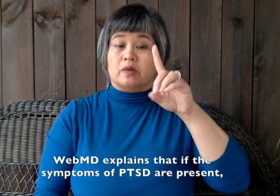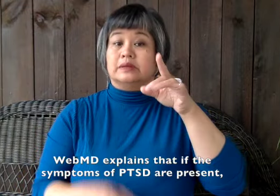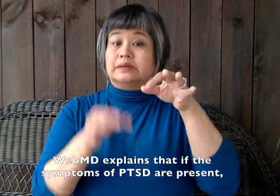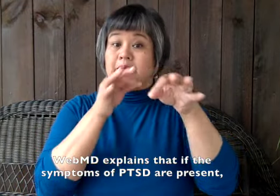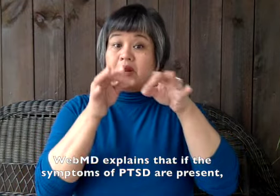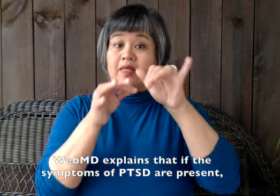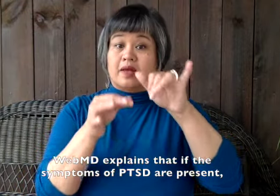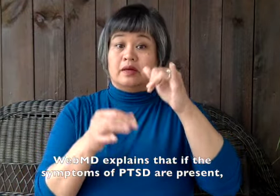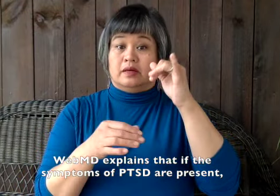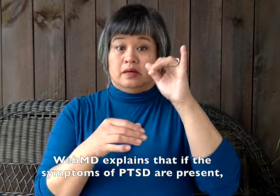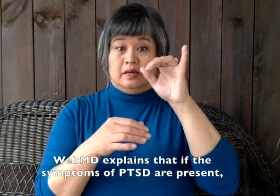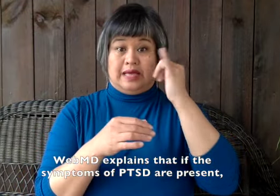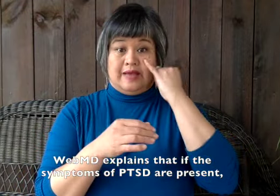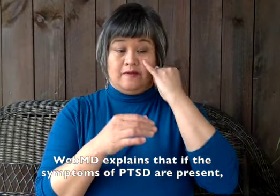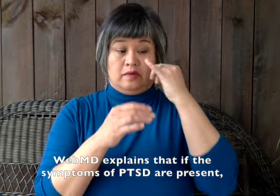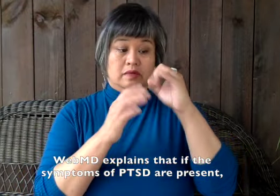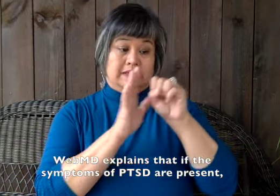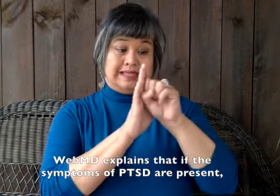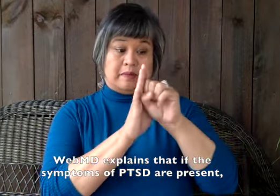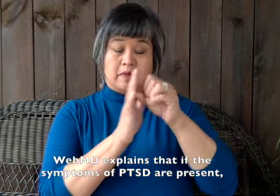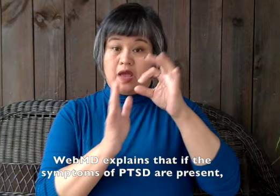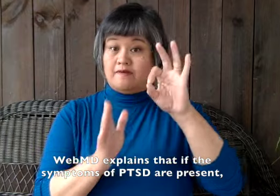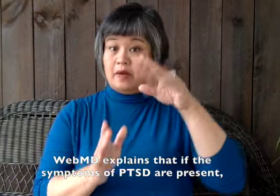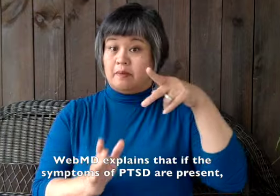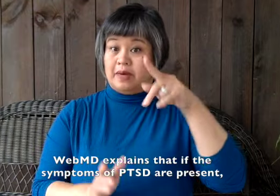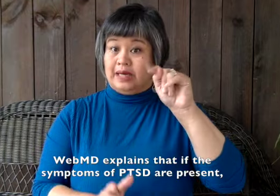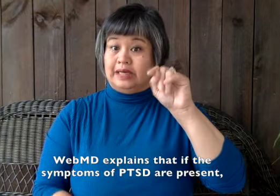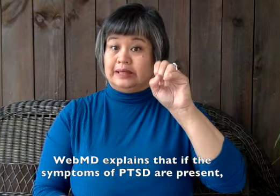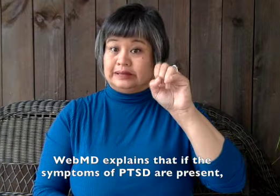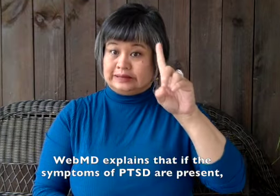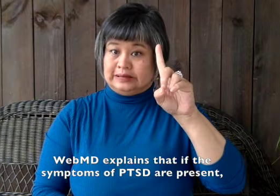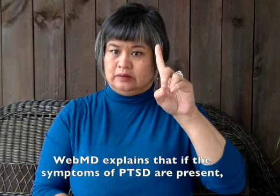WebMD explains that the symptoms of PTSD are present.